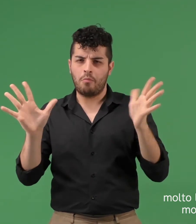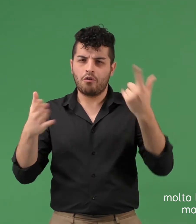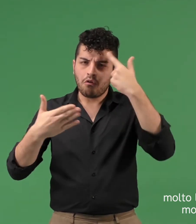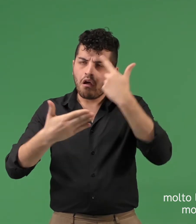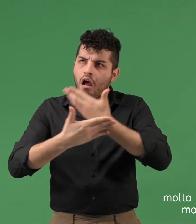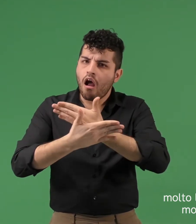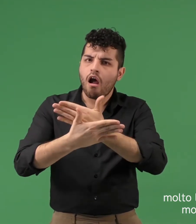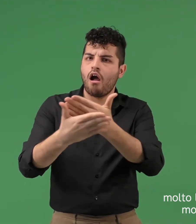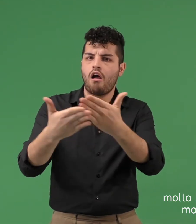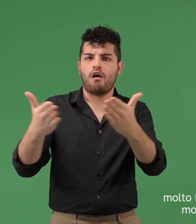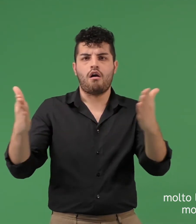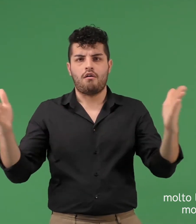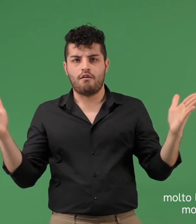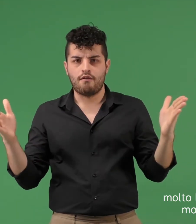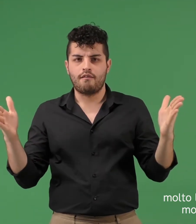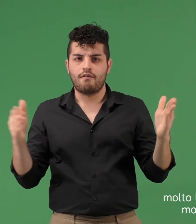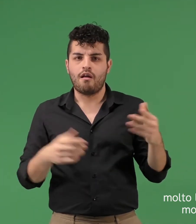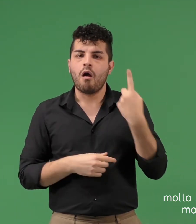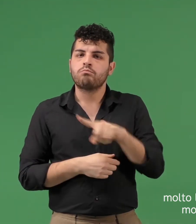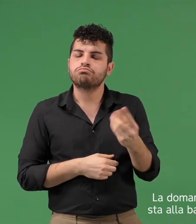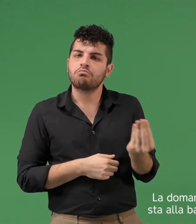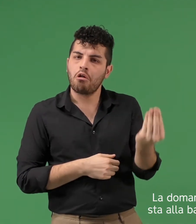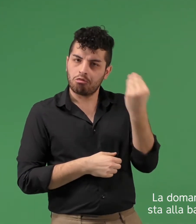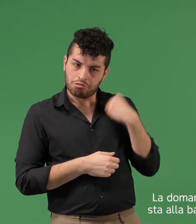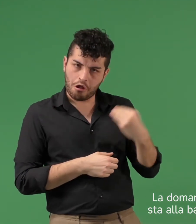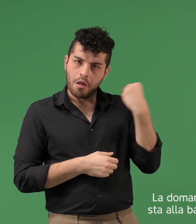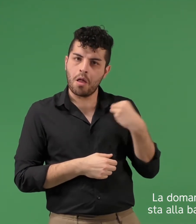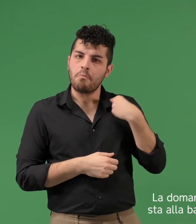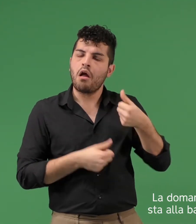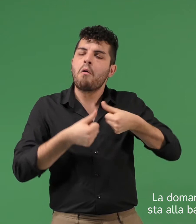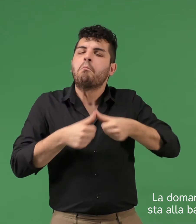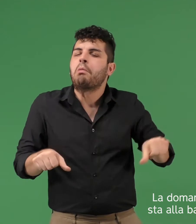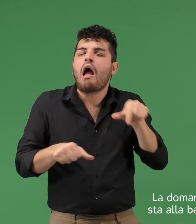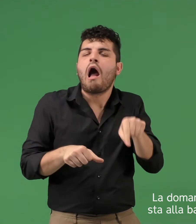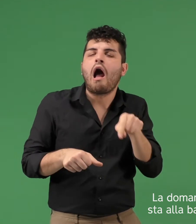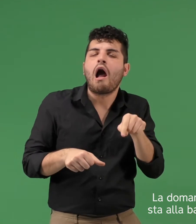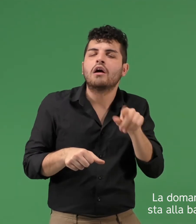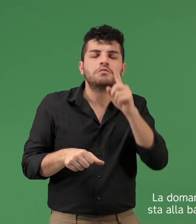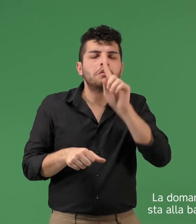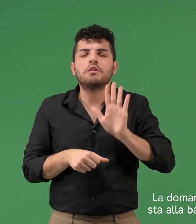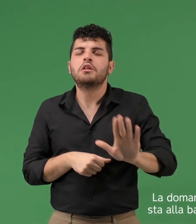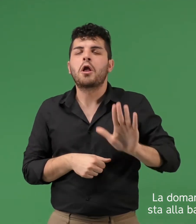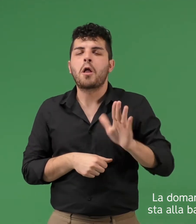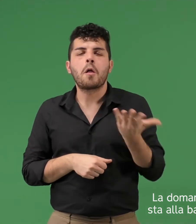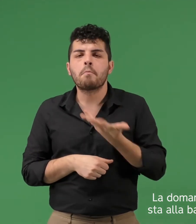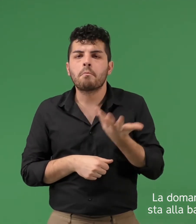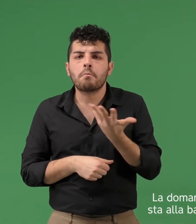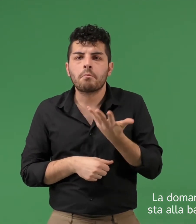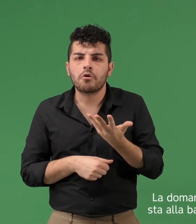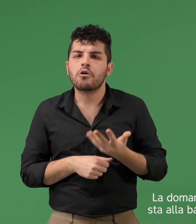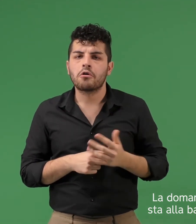wild discipline, and it's very, very broad. And for me, what the basic question of